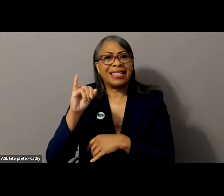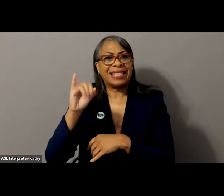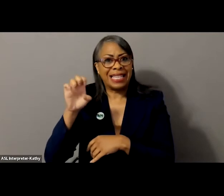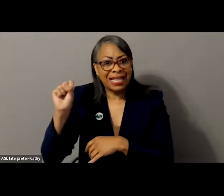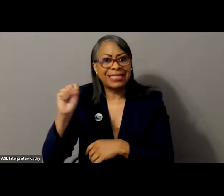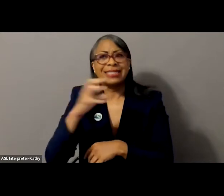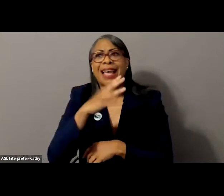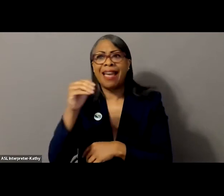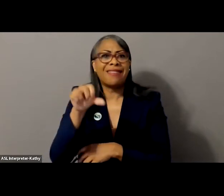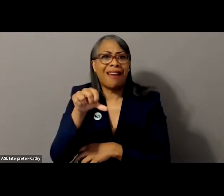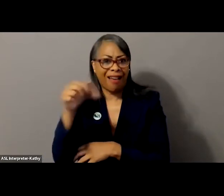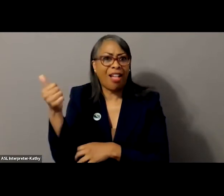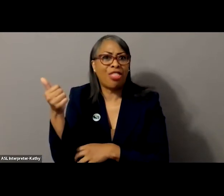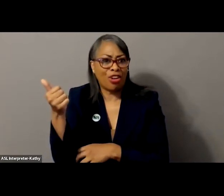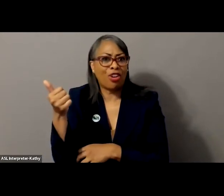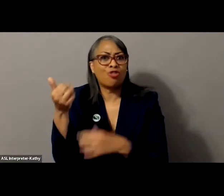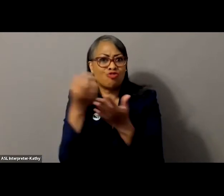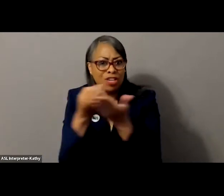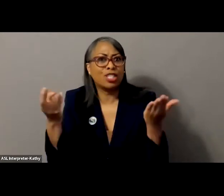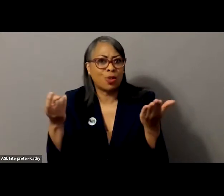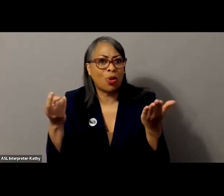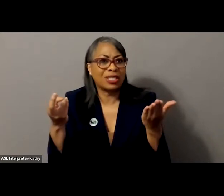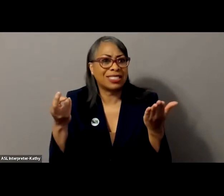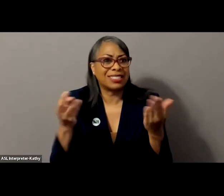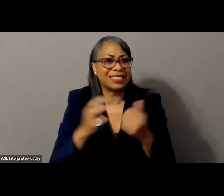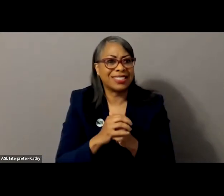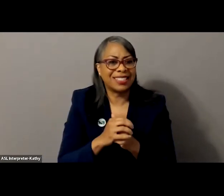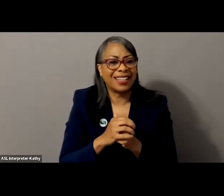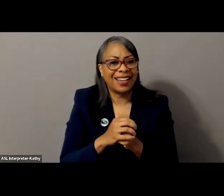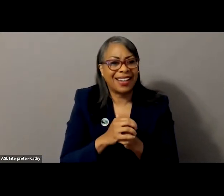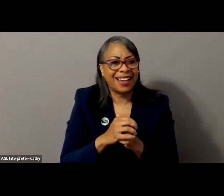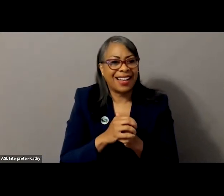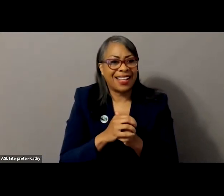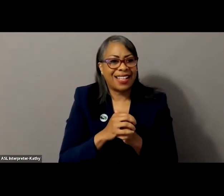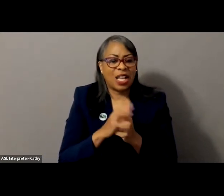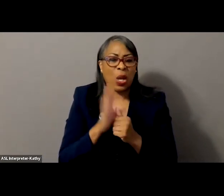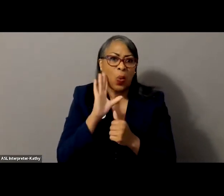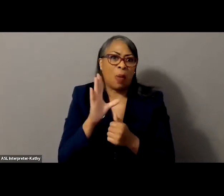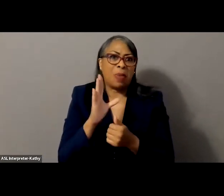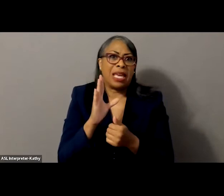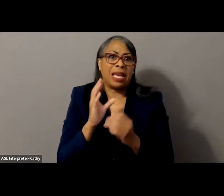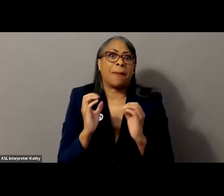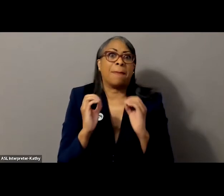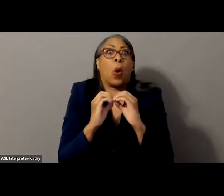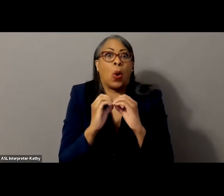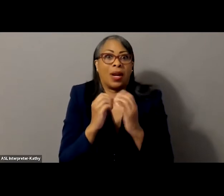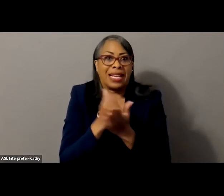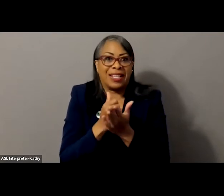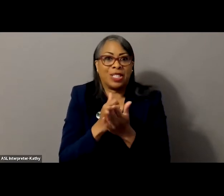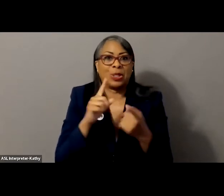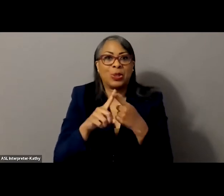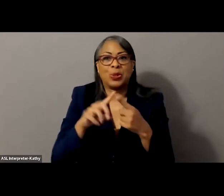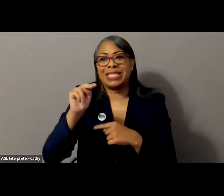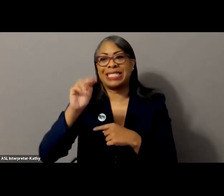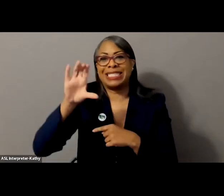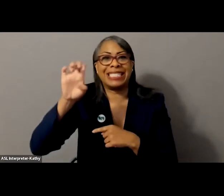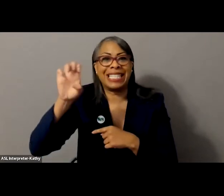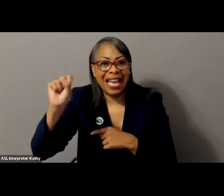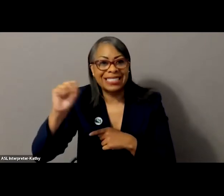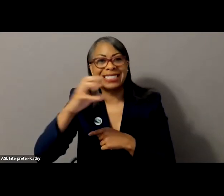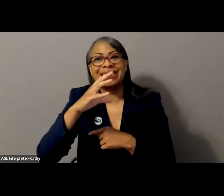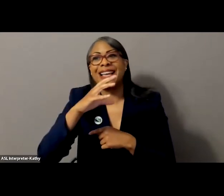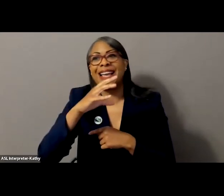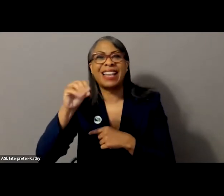report also offers, and which I suspect will maybe be even more useful to NCS and related